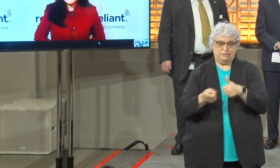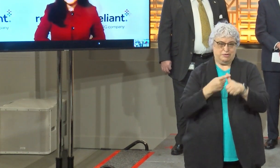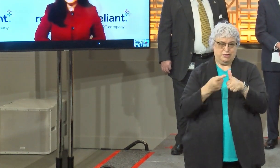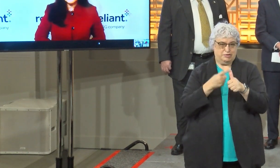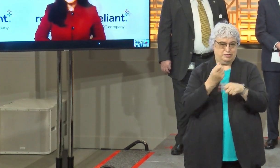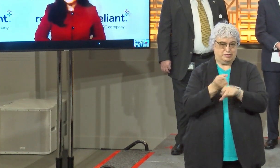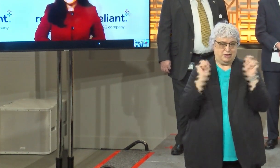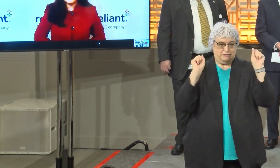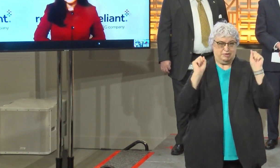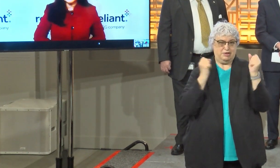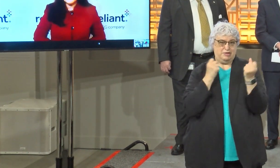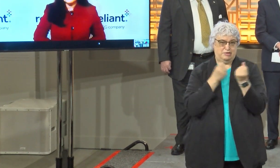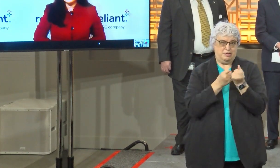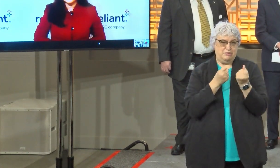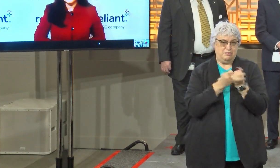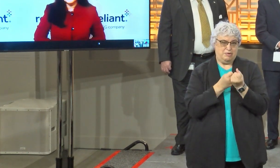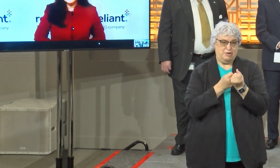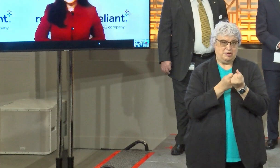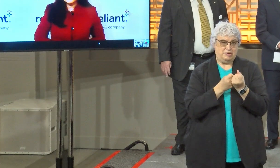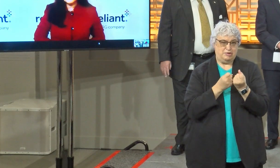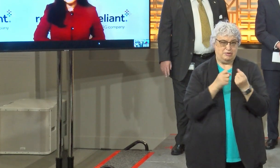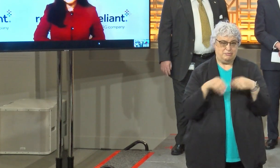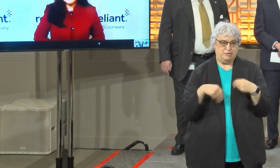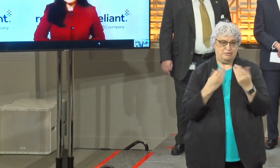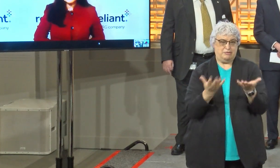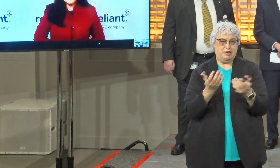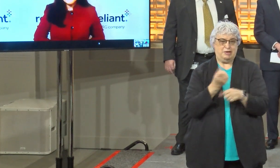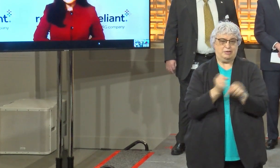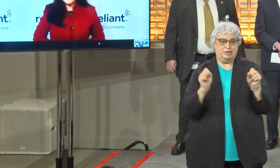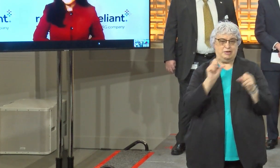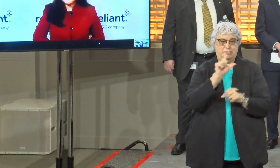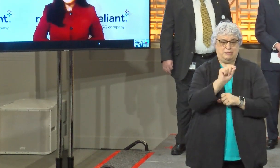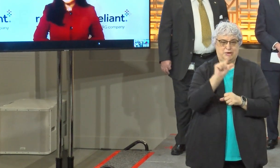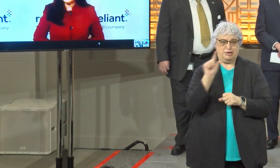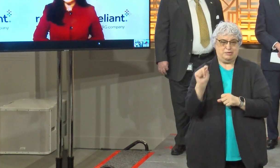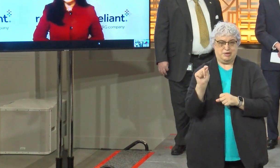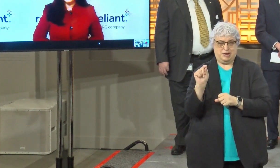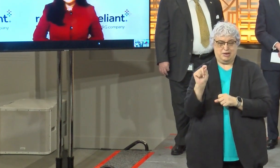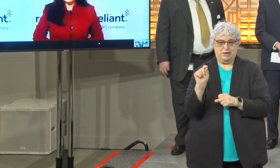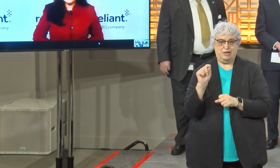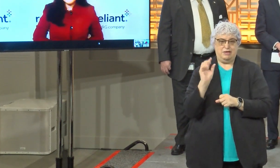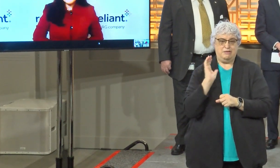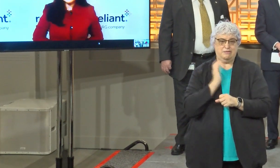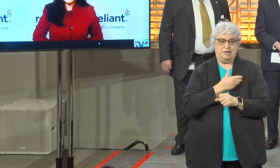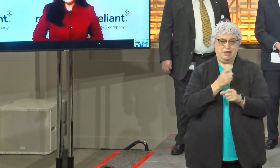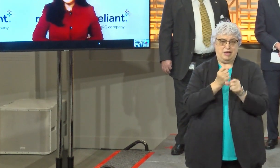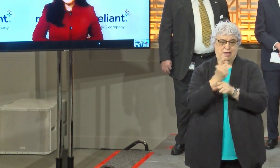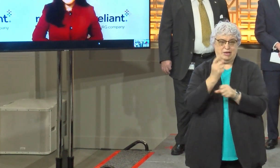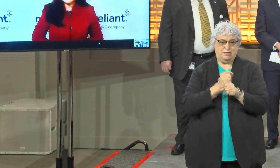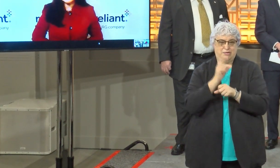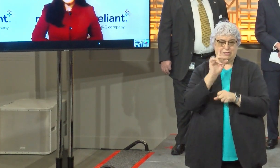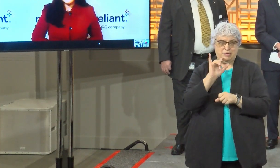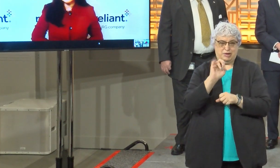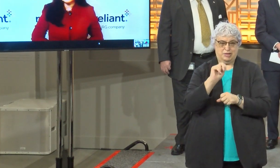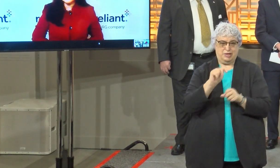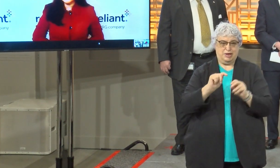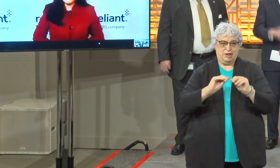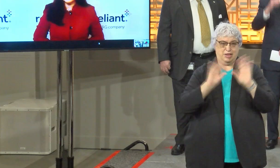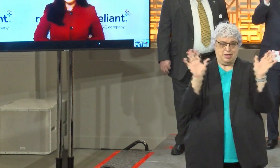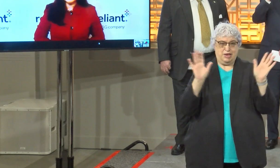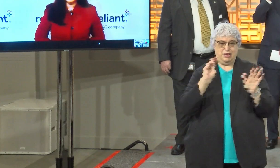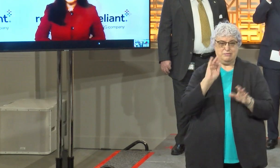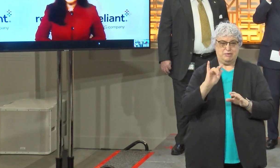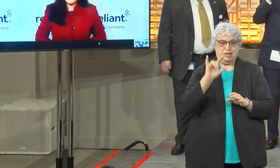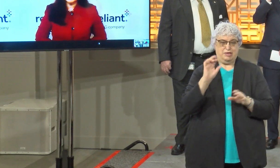first, and we're supporting the effort to provide a safe 2020 edition of our annual Reliant Lights Mayor's